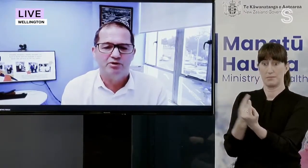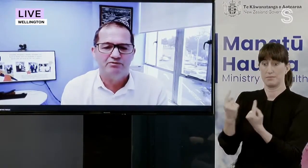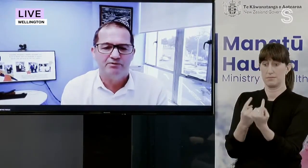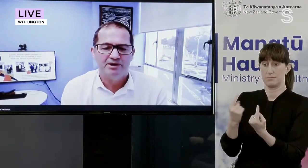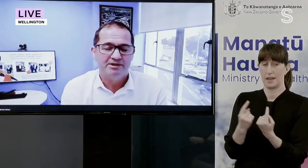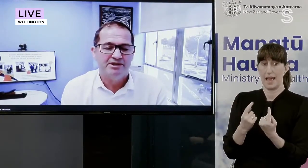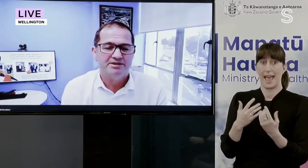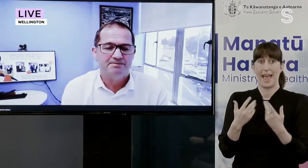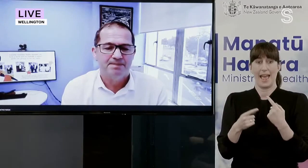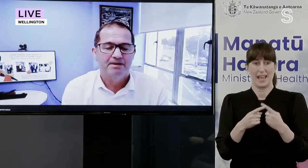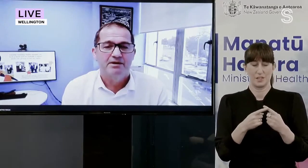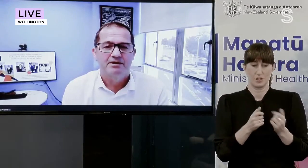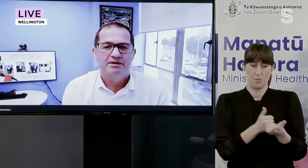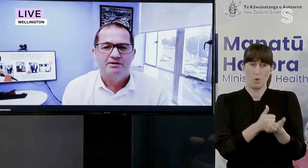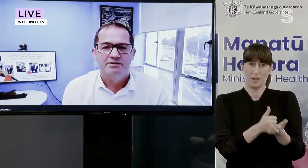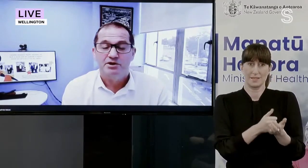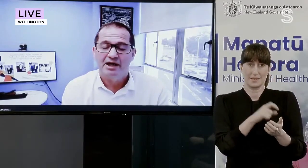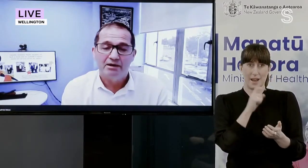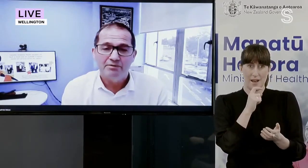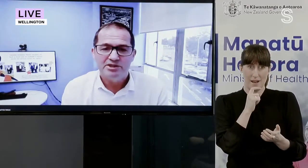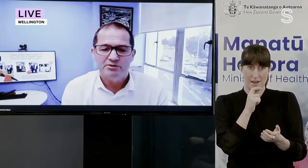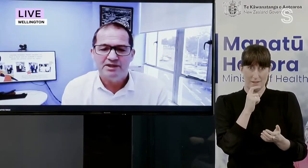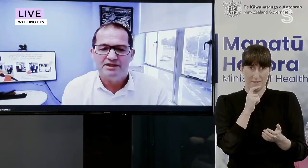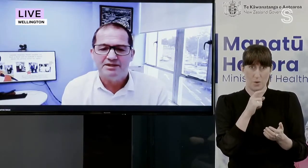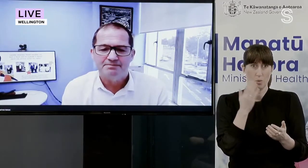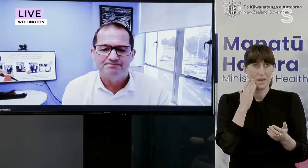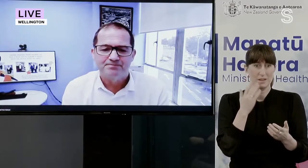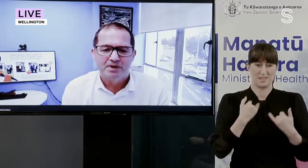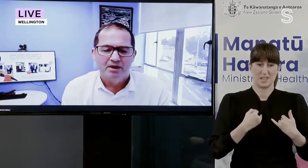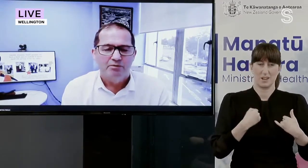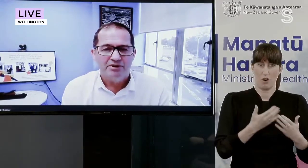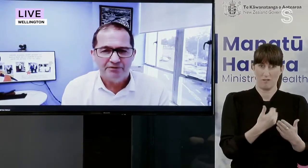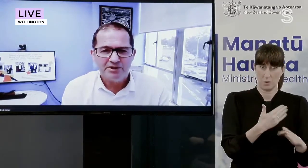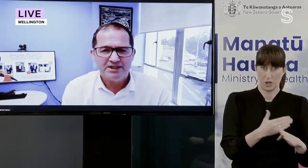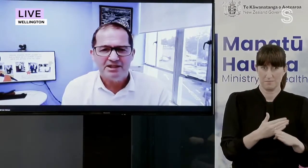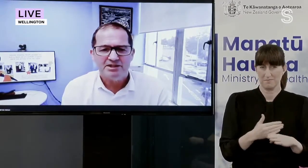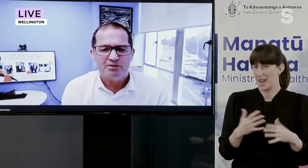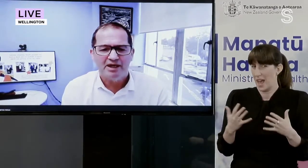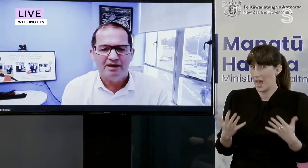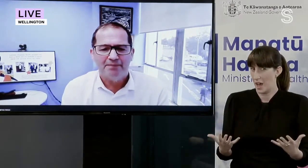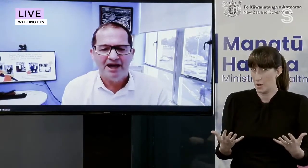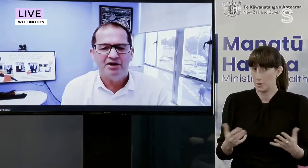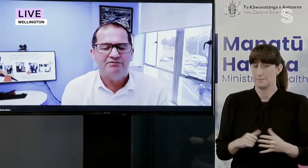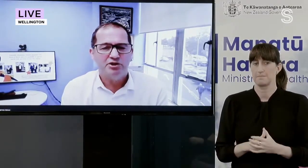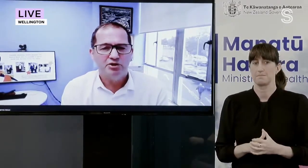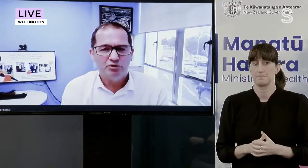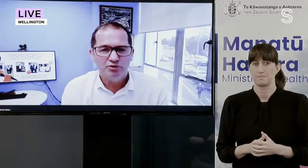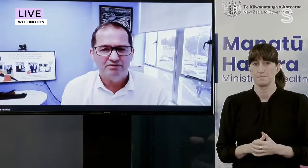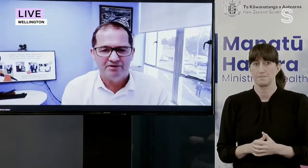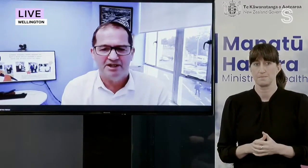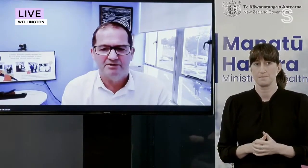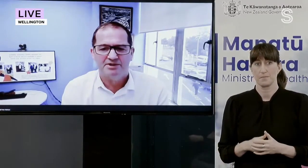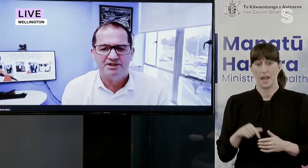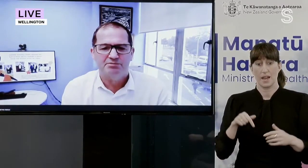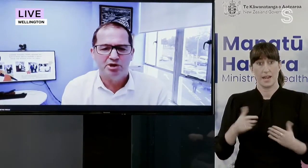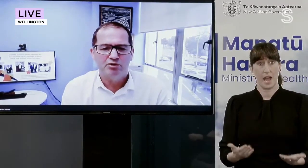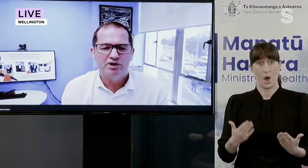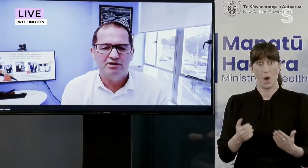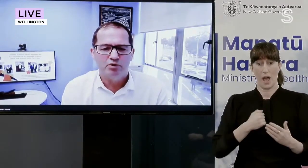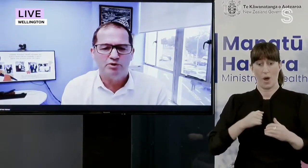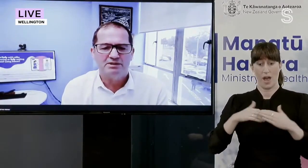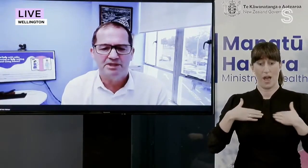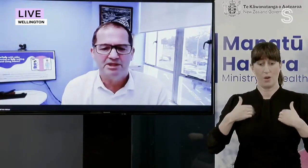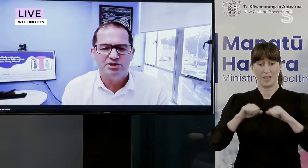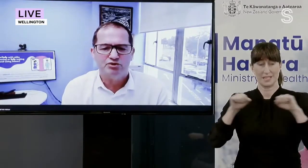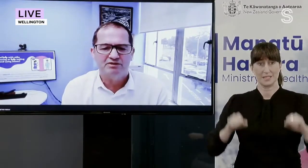work illness. So how are we doing this? Well, the first thing is that we are part of a unified health system, including, of